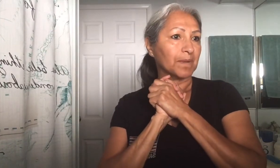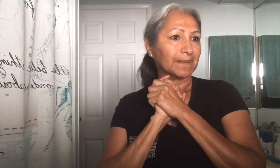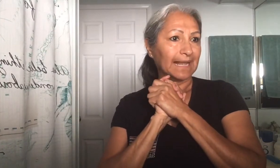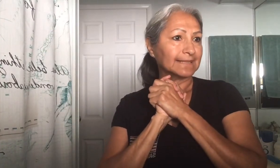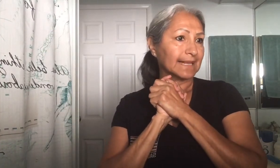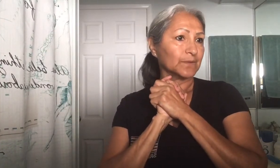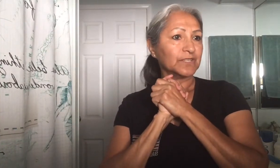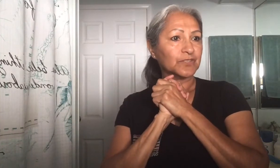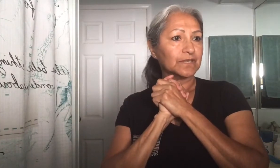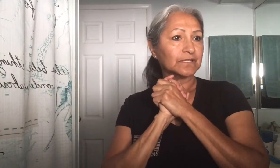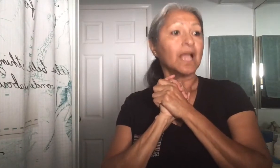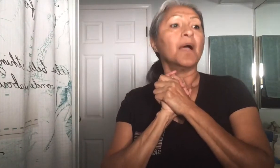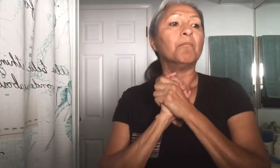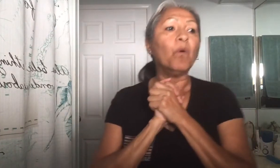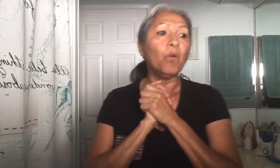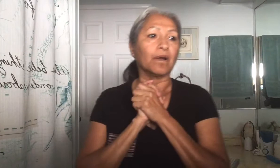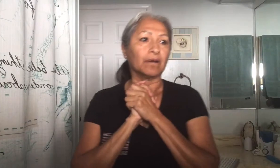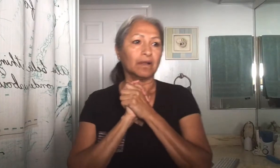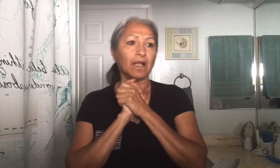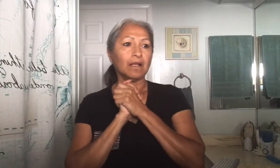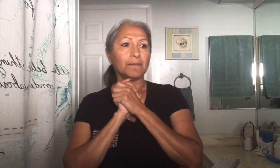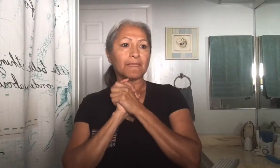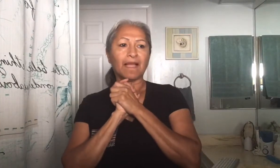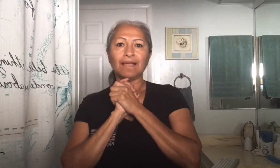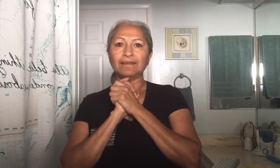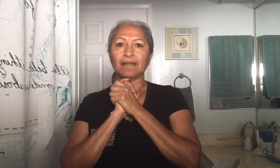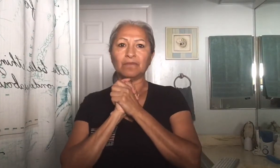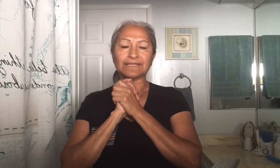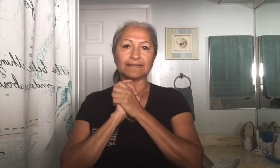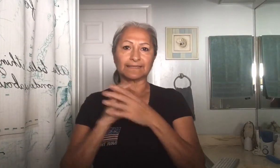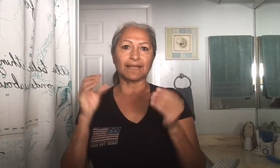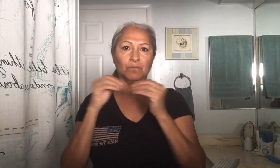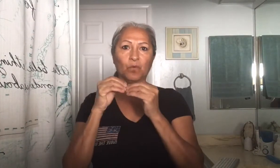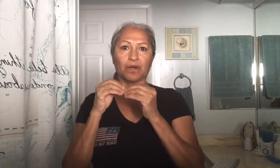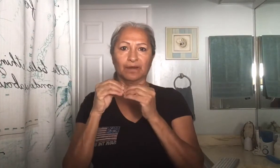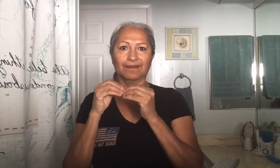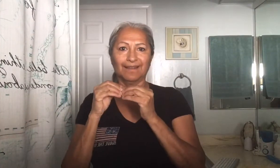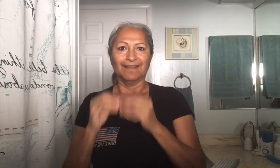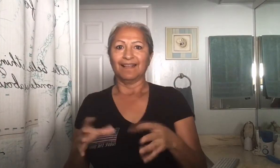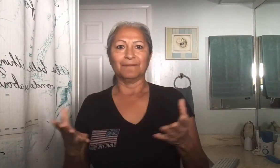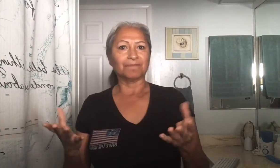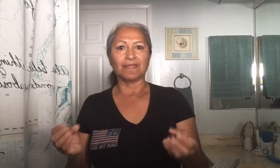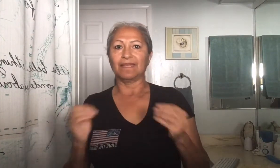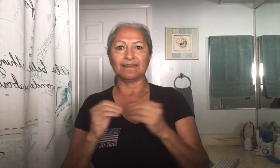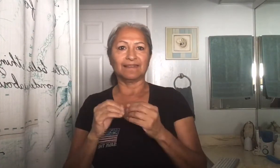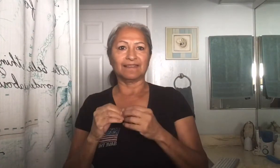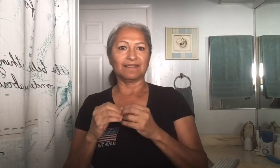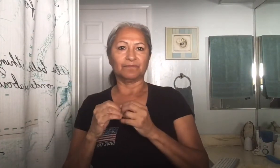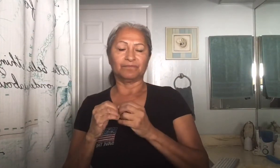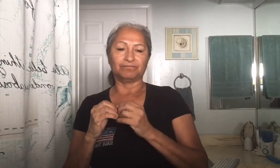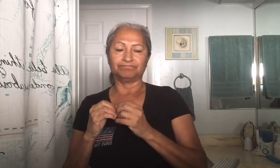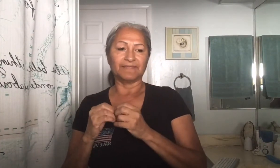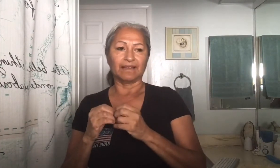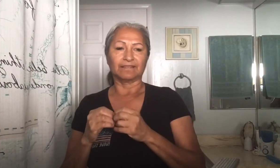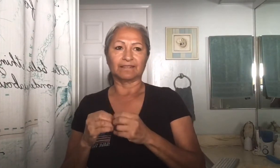Class, ask questions. More. I always like the sign more. And it, yeah, because